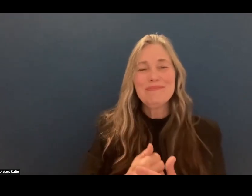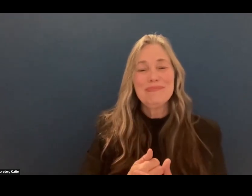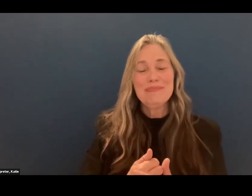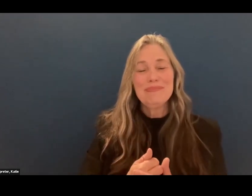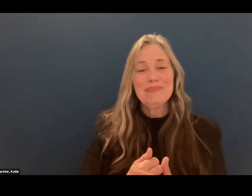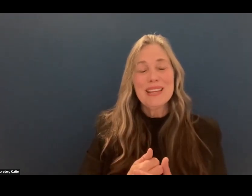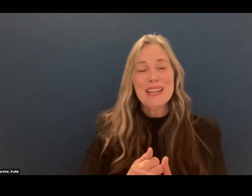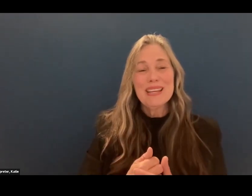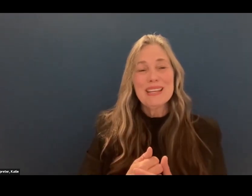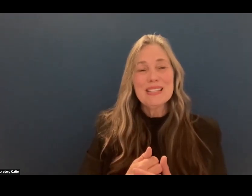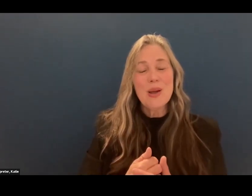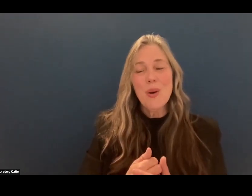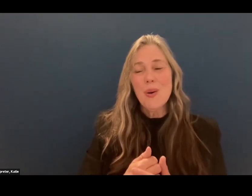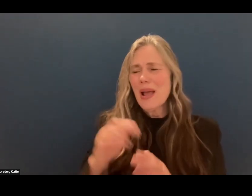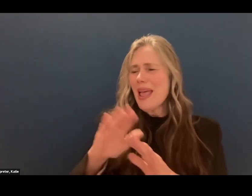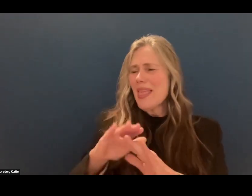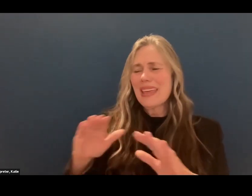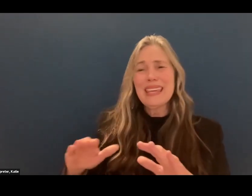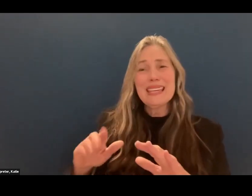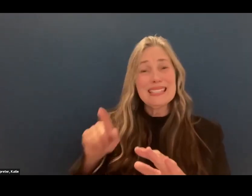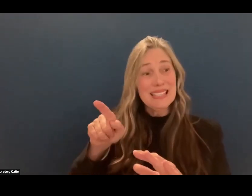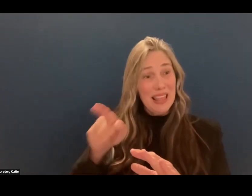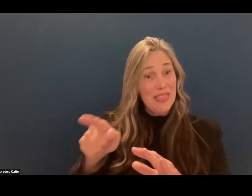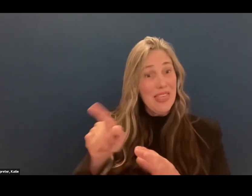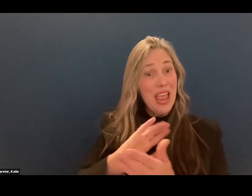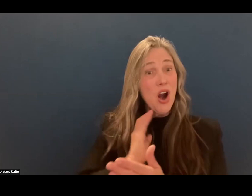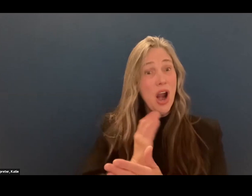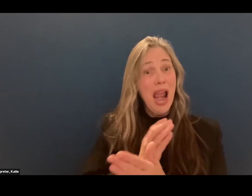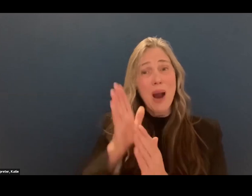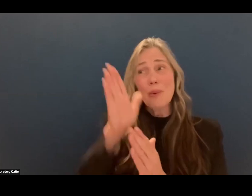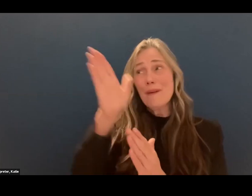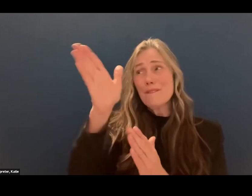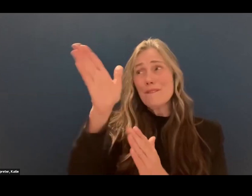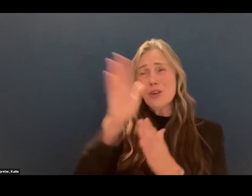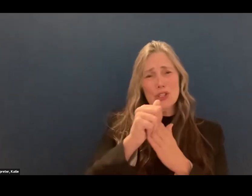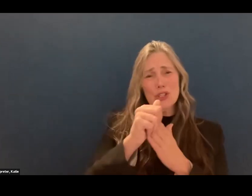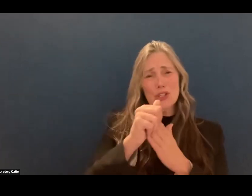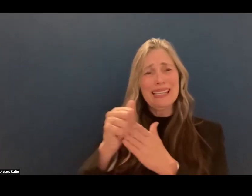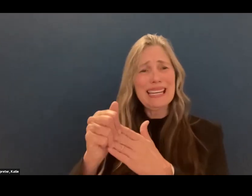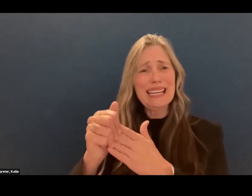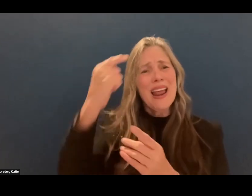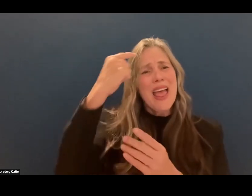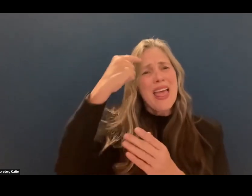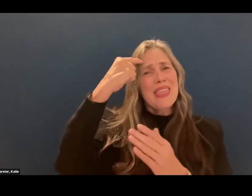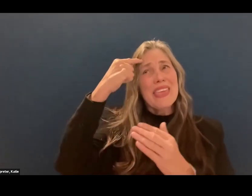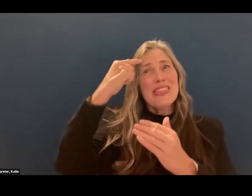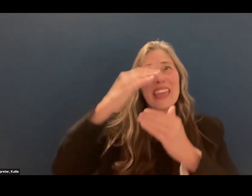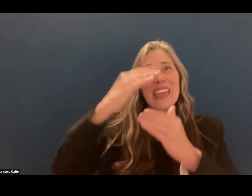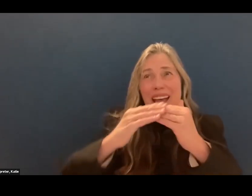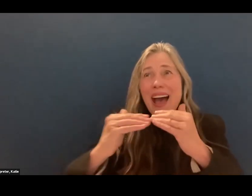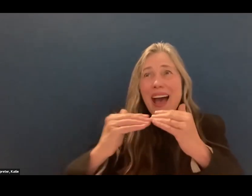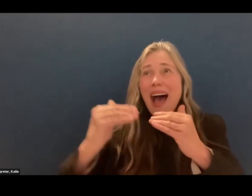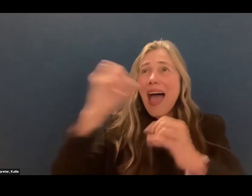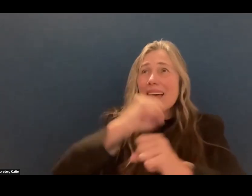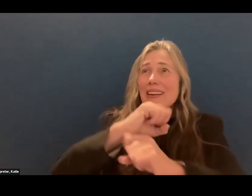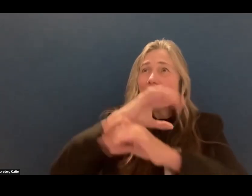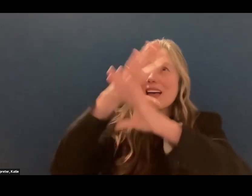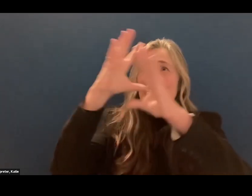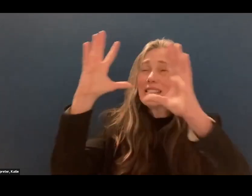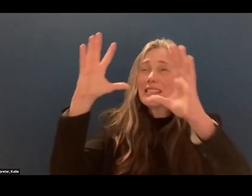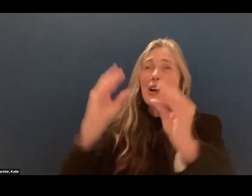the kids are ahead of us, and they're our future. There was great conversations that came up about reading and learning,